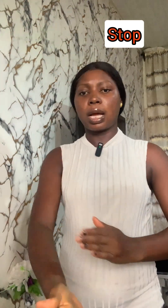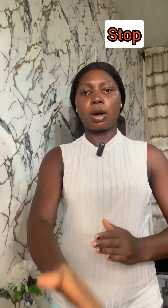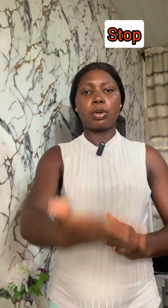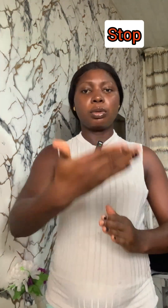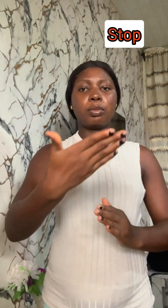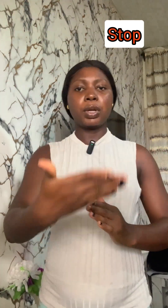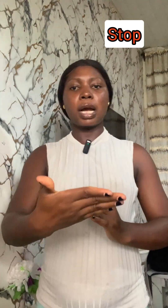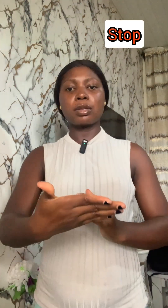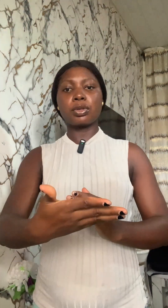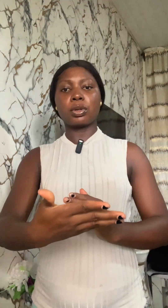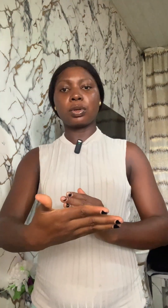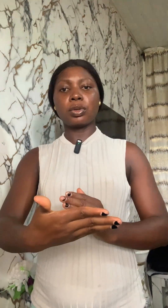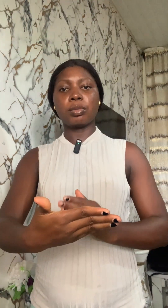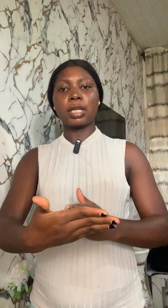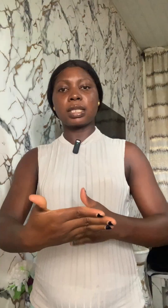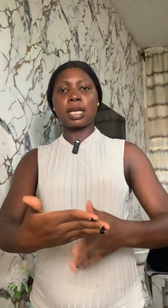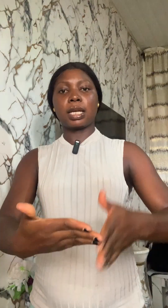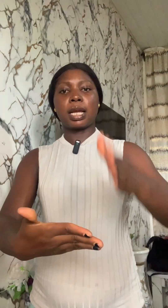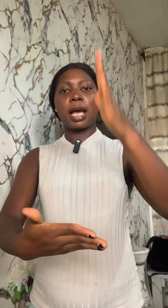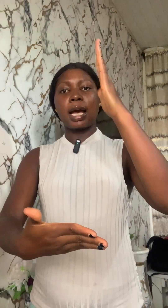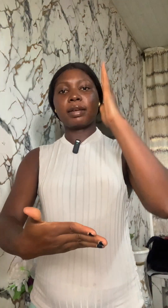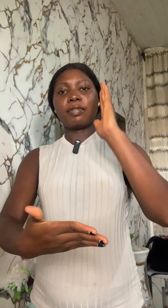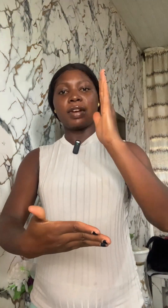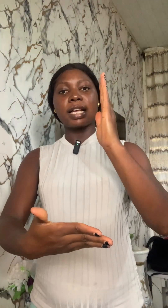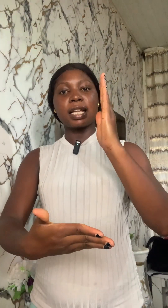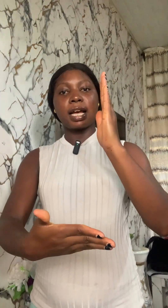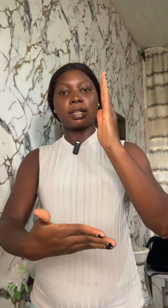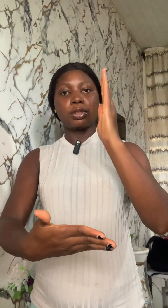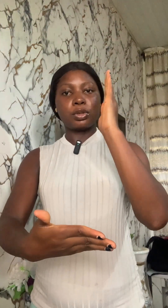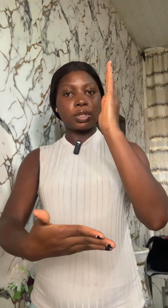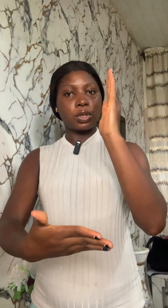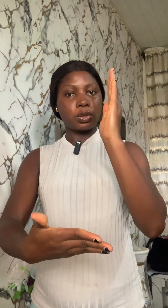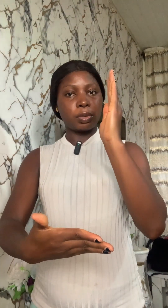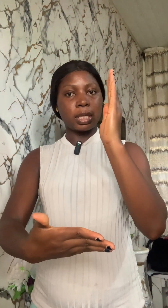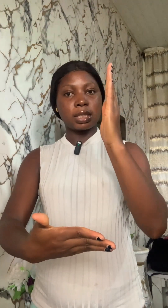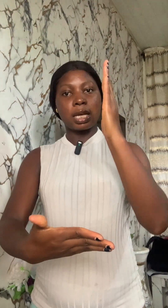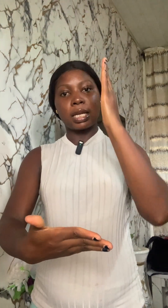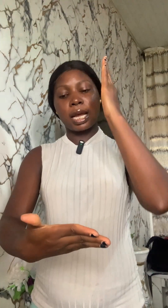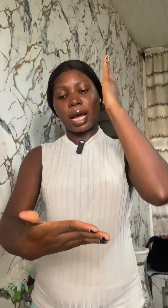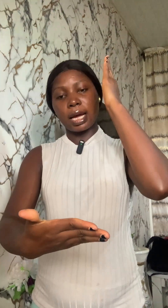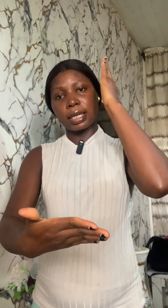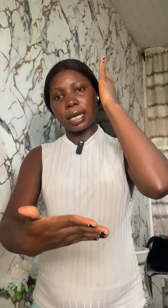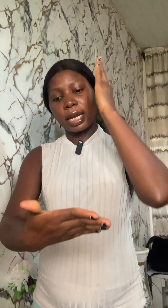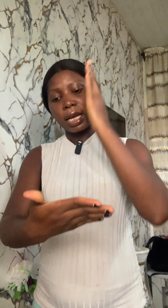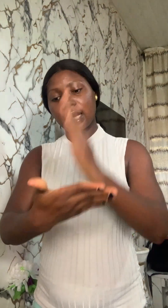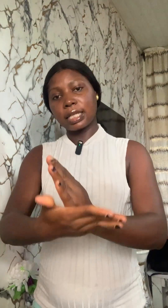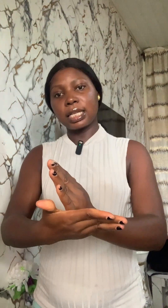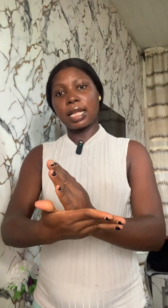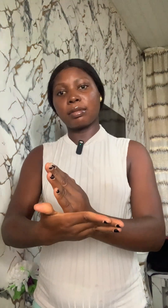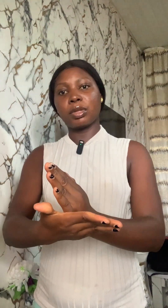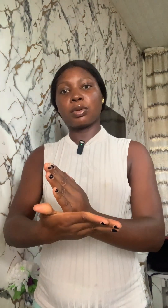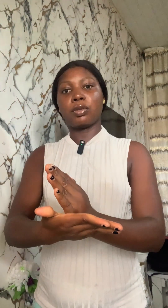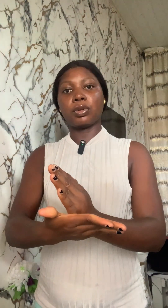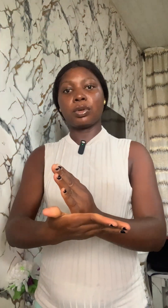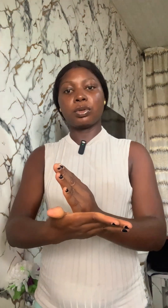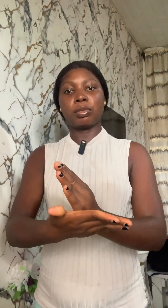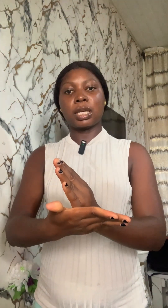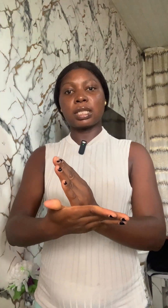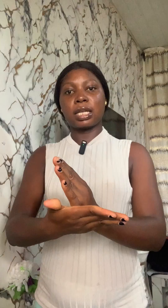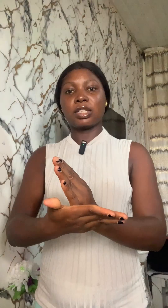Now, you bring out your non-dominant hand and a flat hand using your dominant hand and then hitting at the middle of your non-dominant hand this